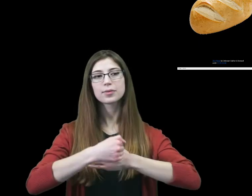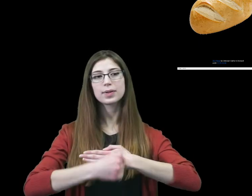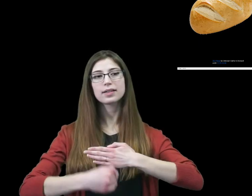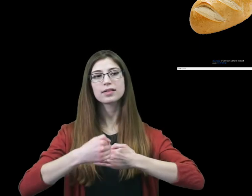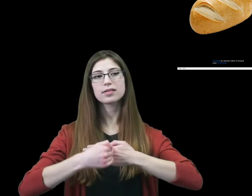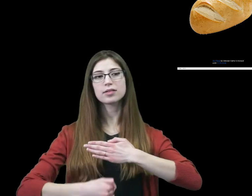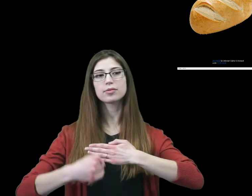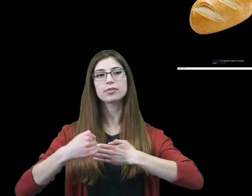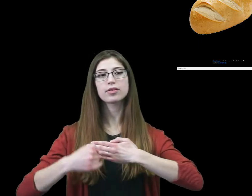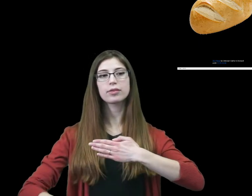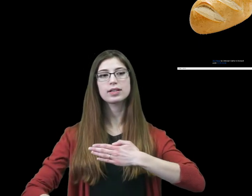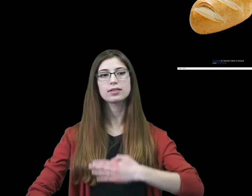1, 2, 3.